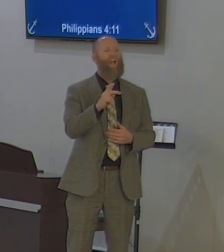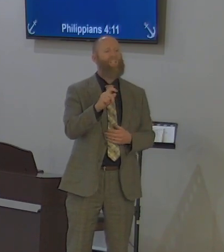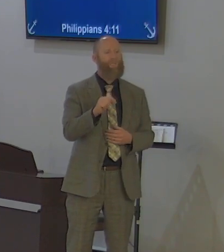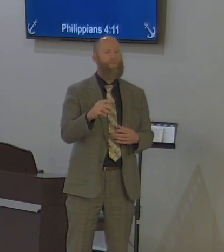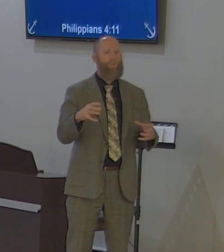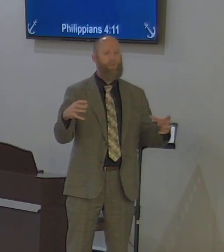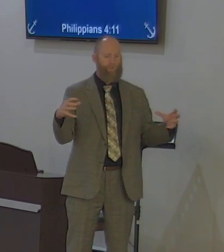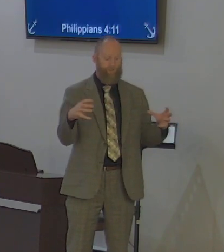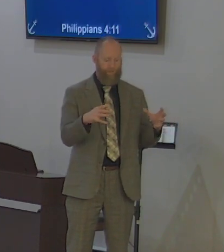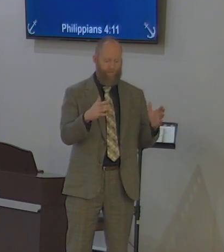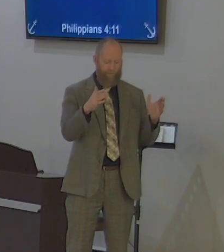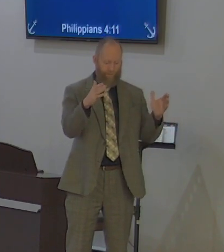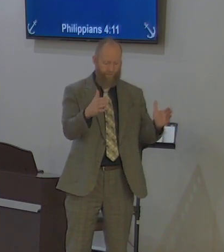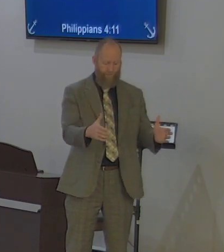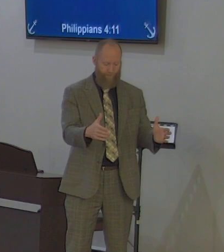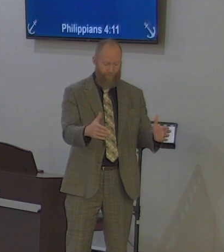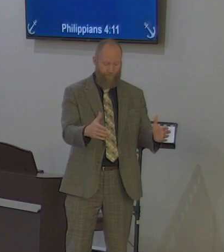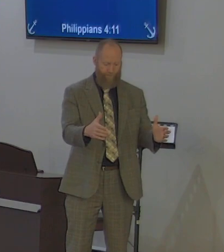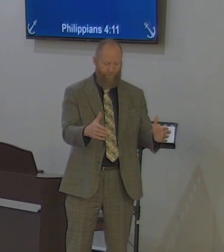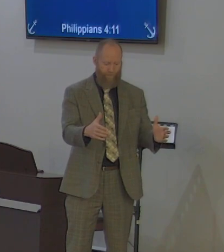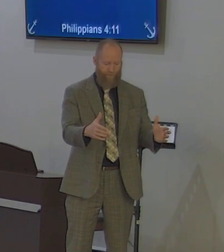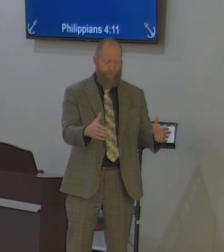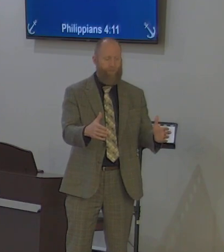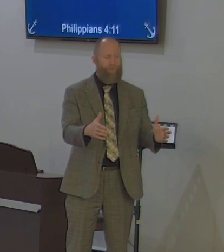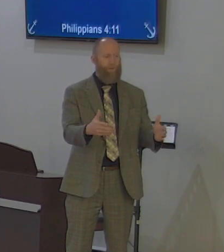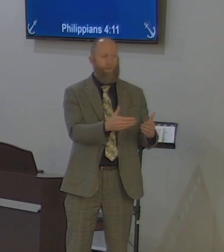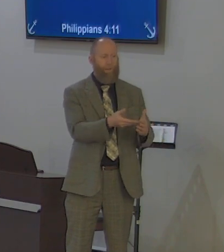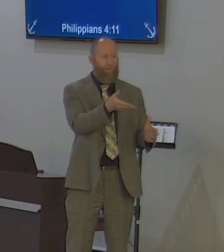as they committed her remains